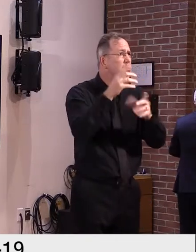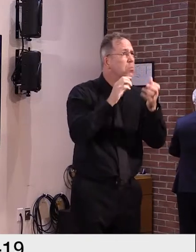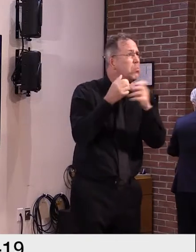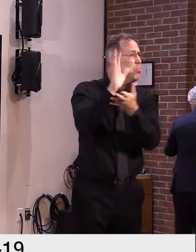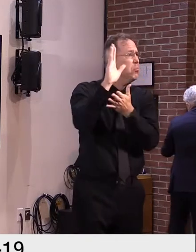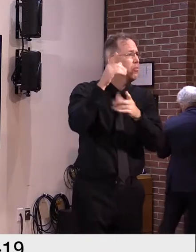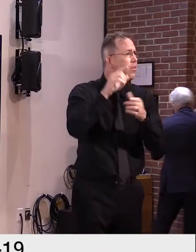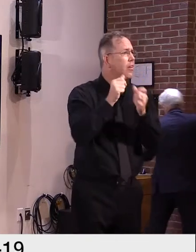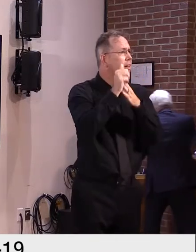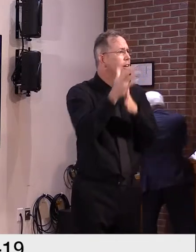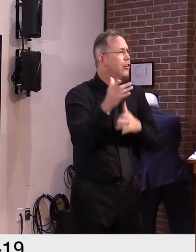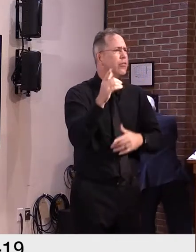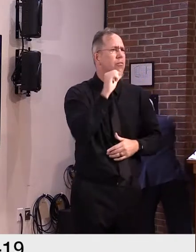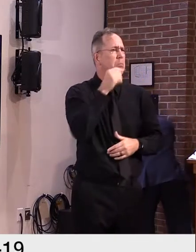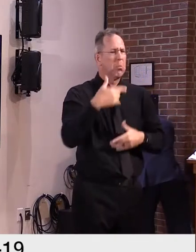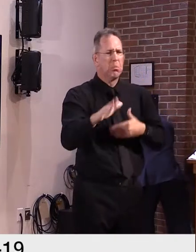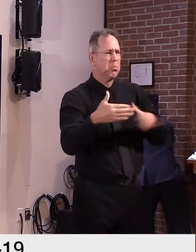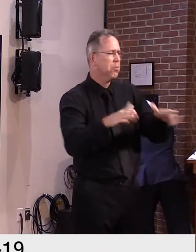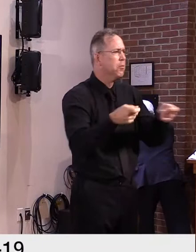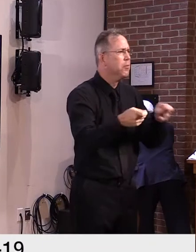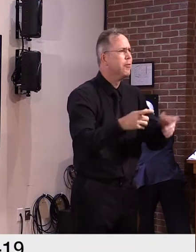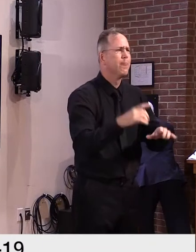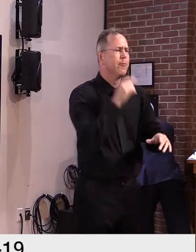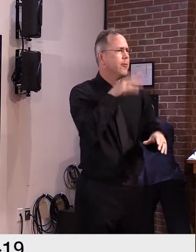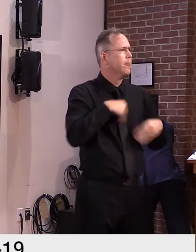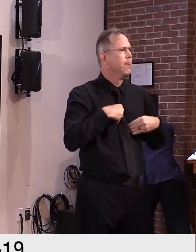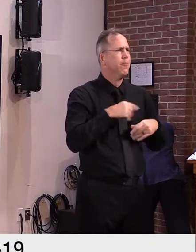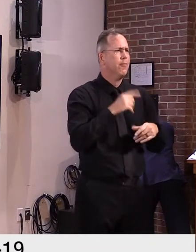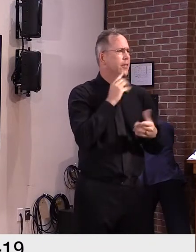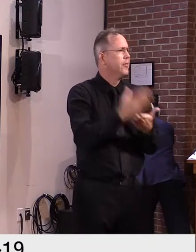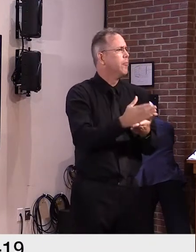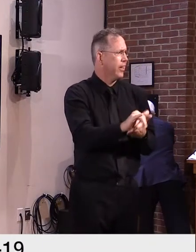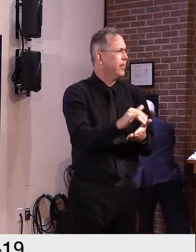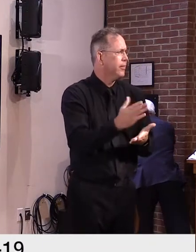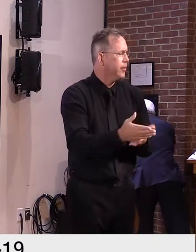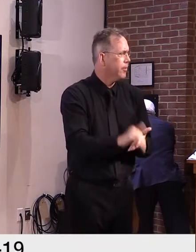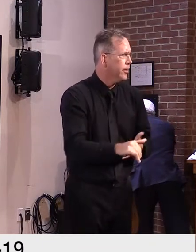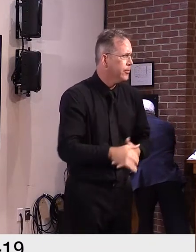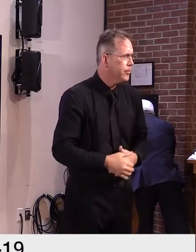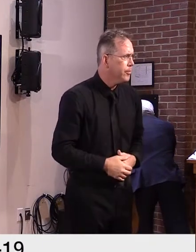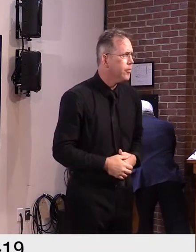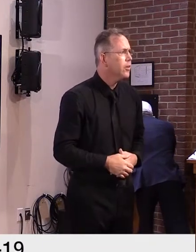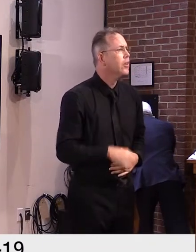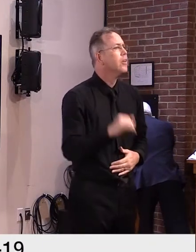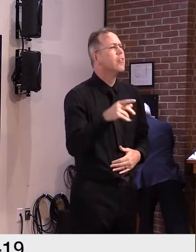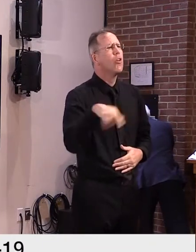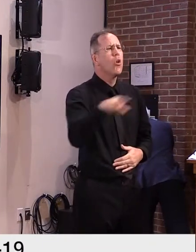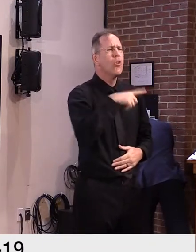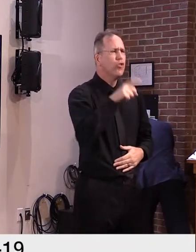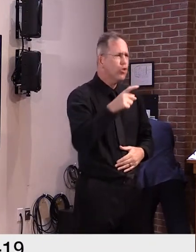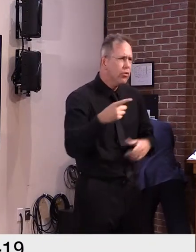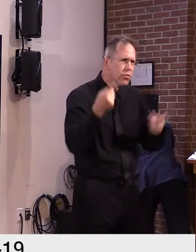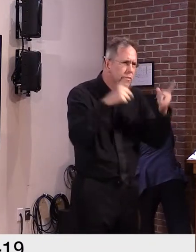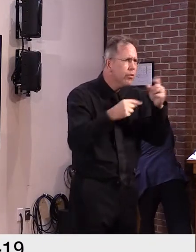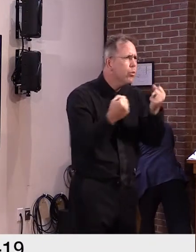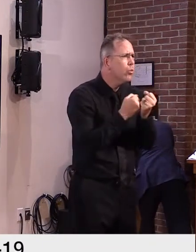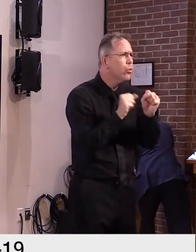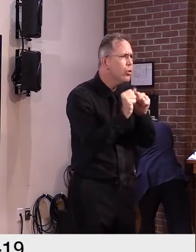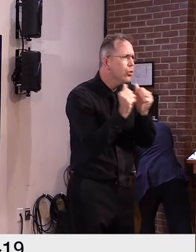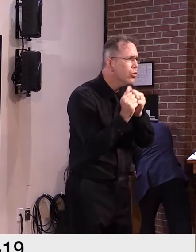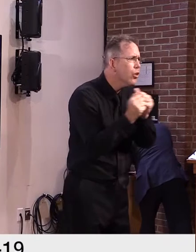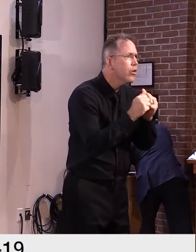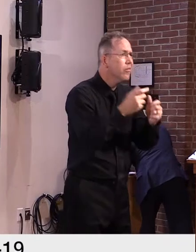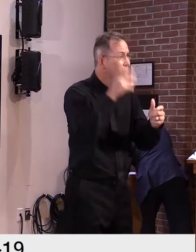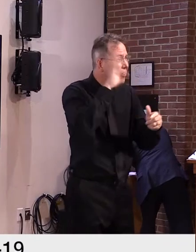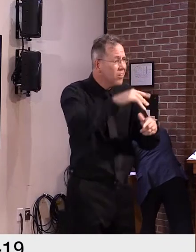rhetoric that incites this path to violence. We all must do better, because our kids are watching, and they're